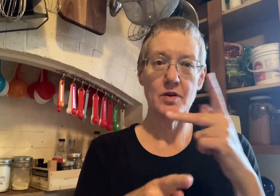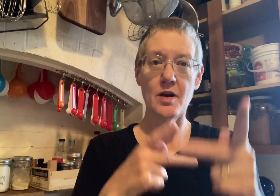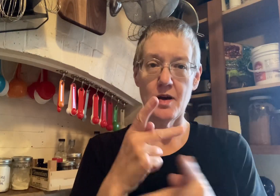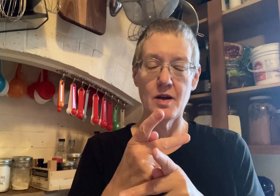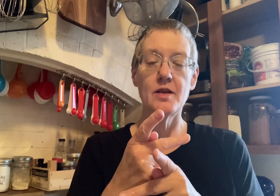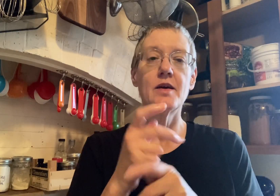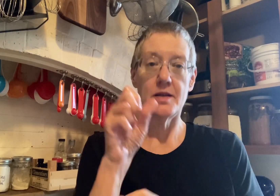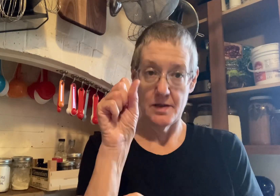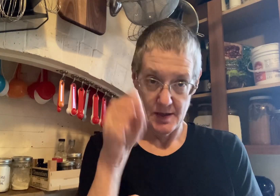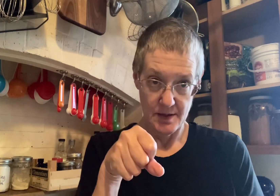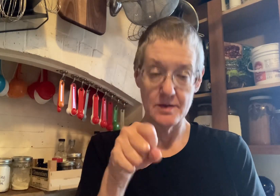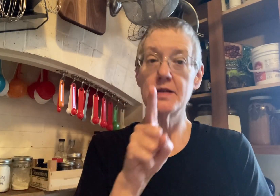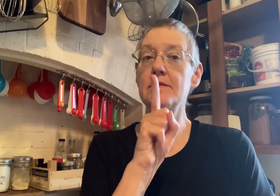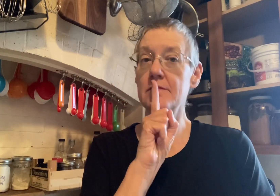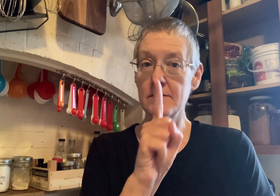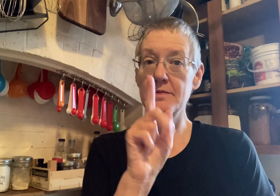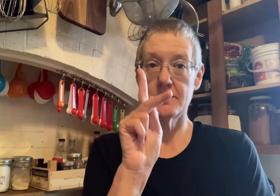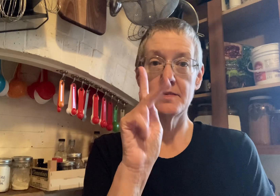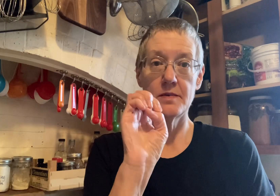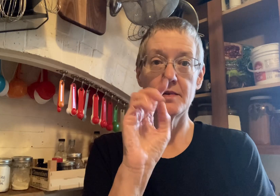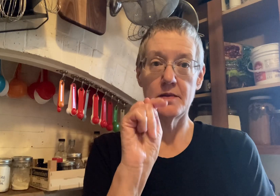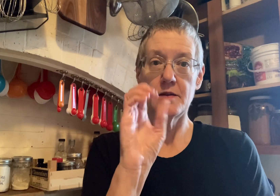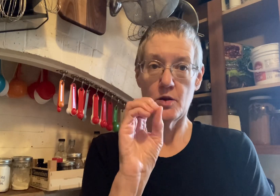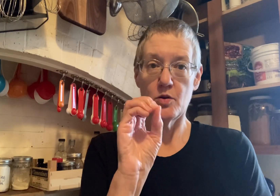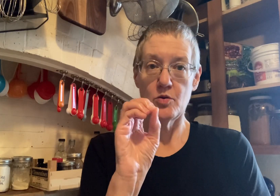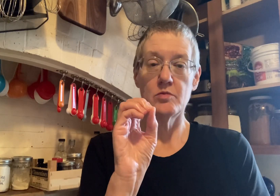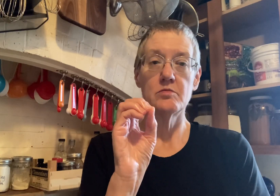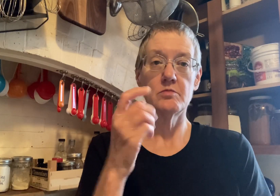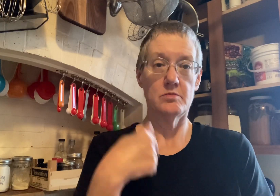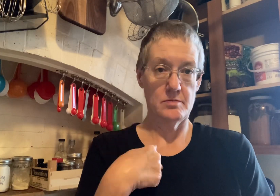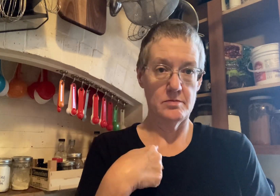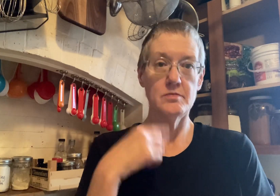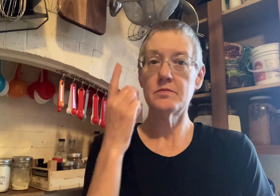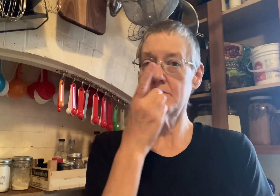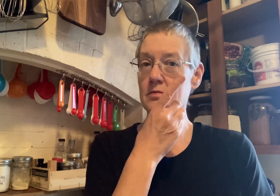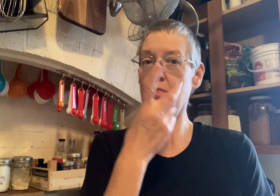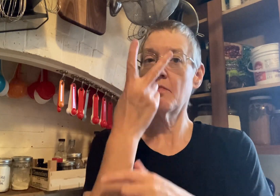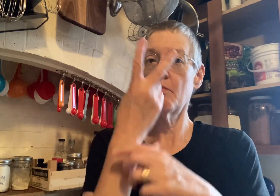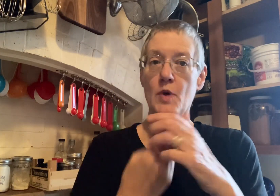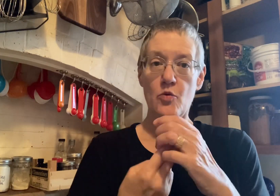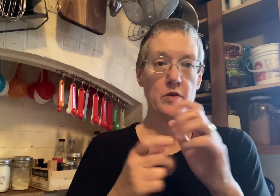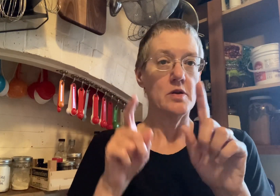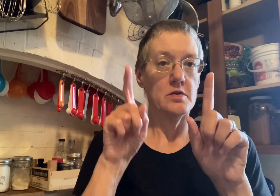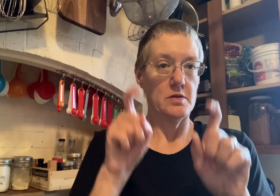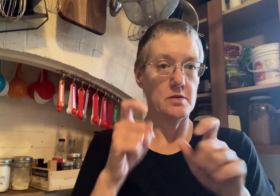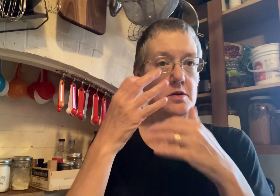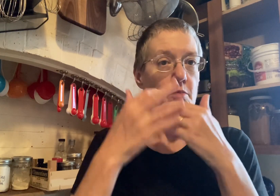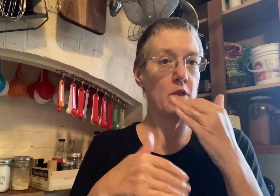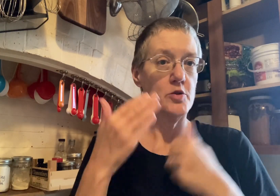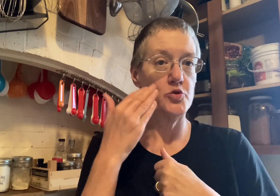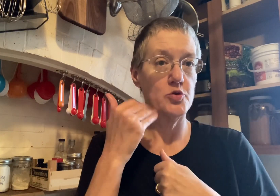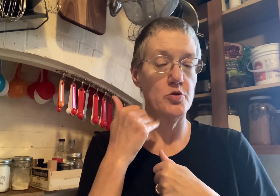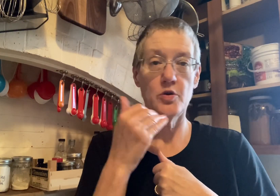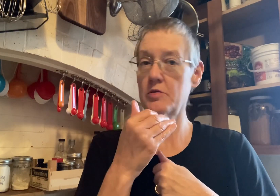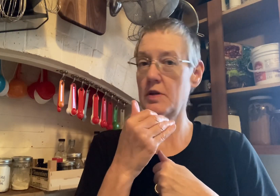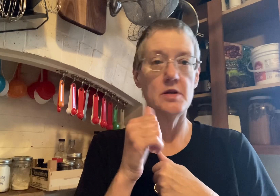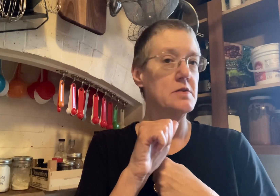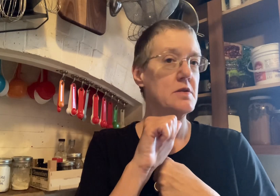keto tortilla is one of their newer inventions. And it really is keto. Dale and I have both tested our blood